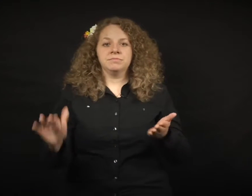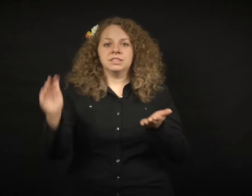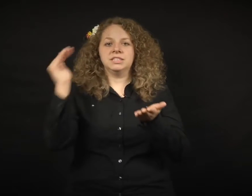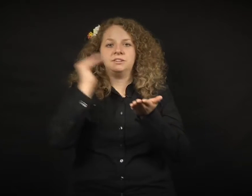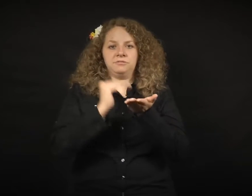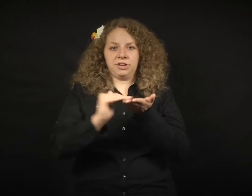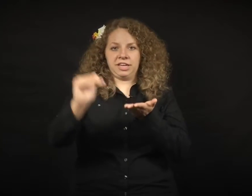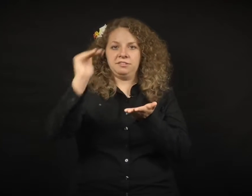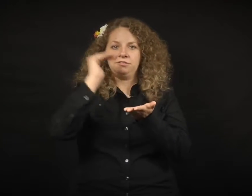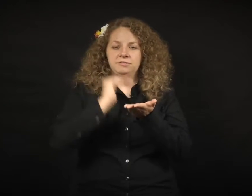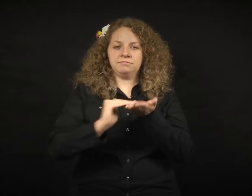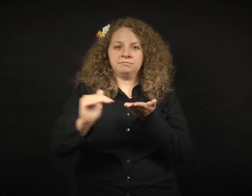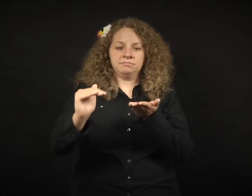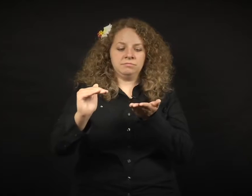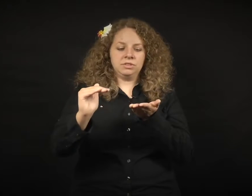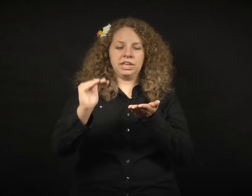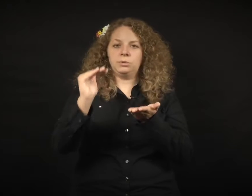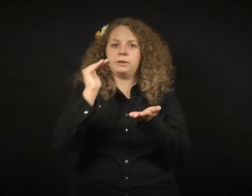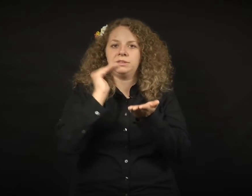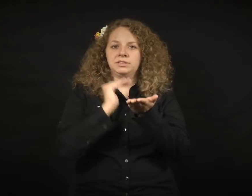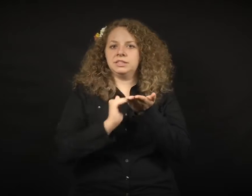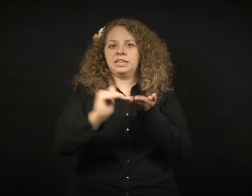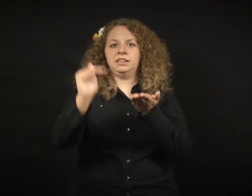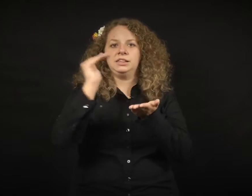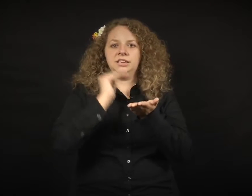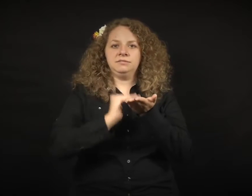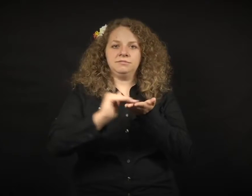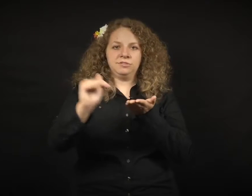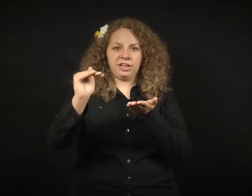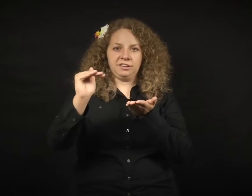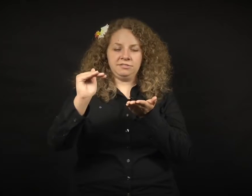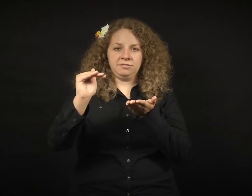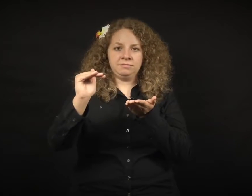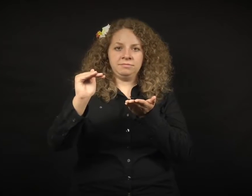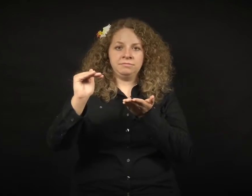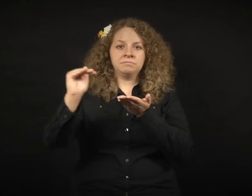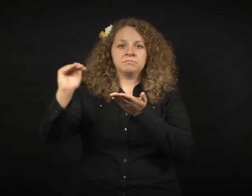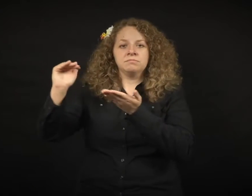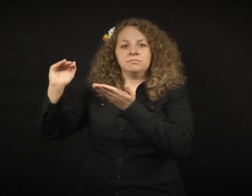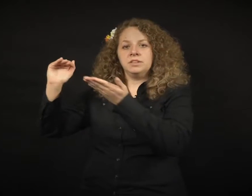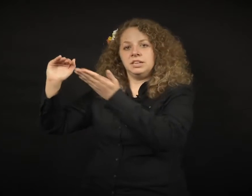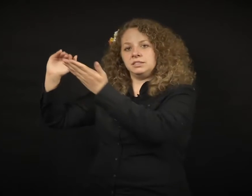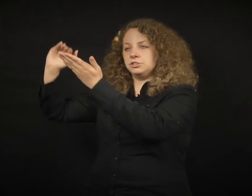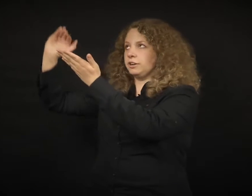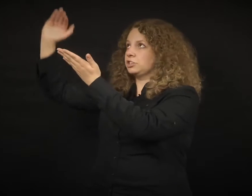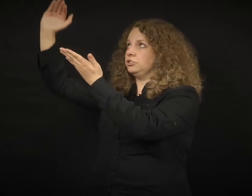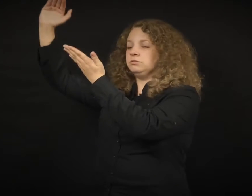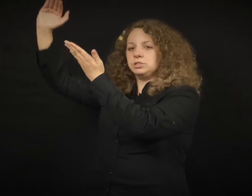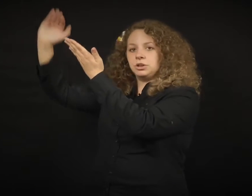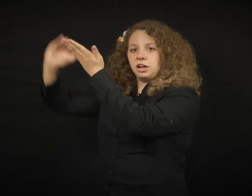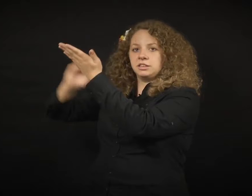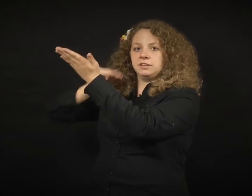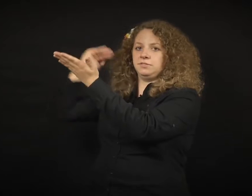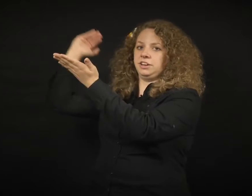The sign forgive, like wiping the slate clean, forgive. And it's directional, so God can forgive